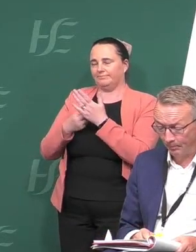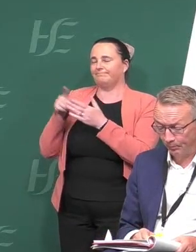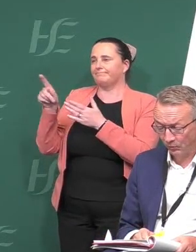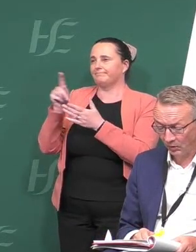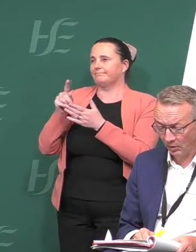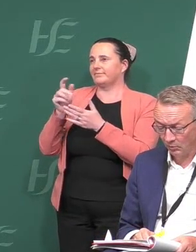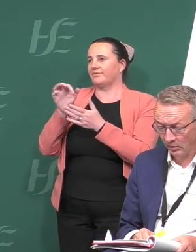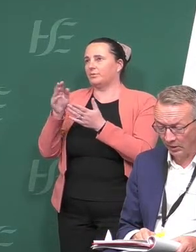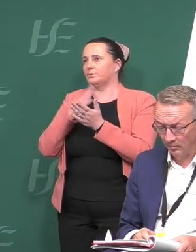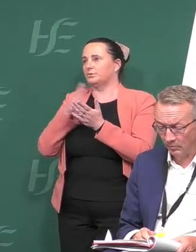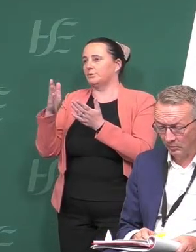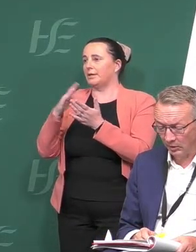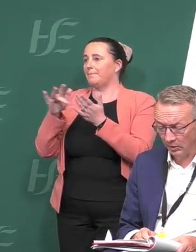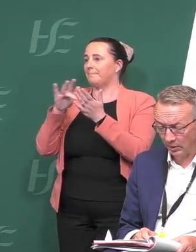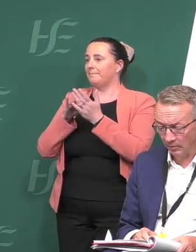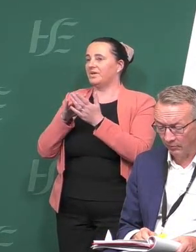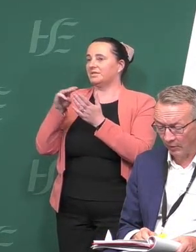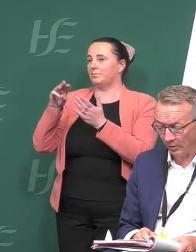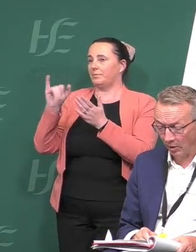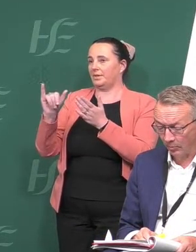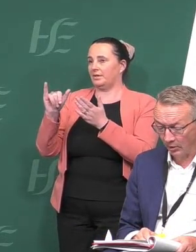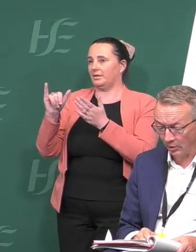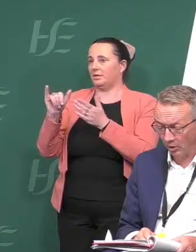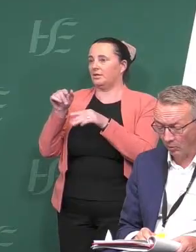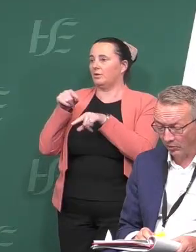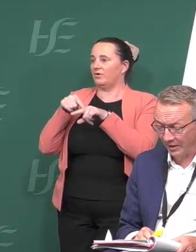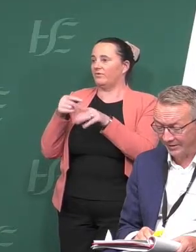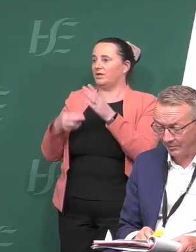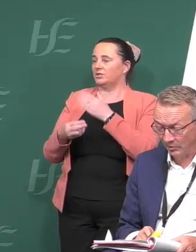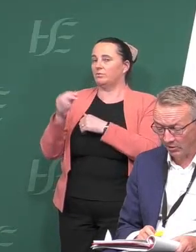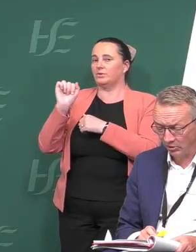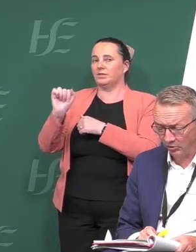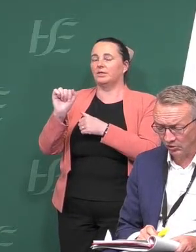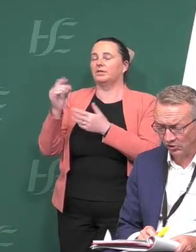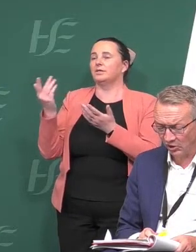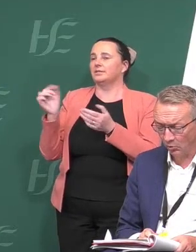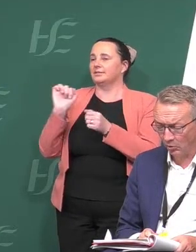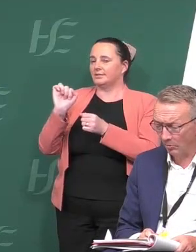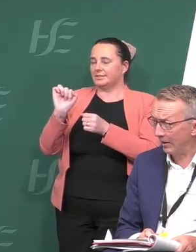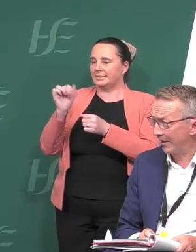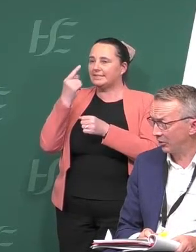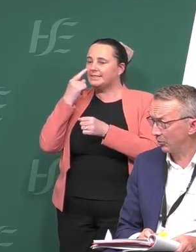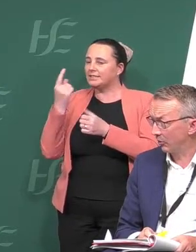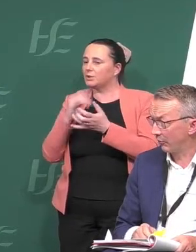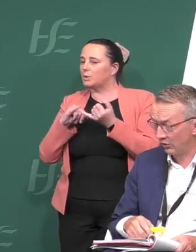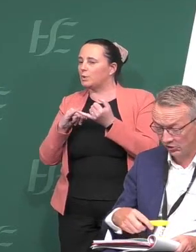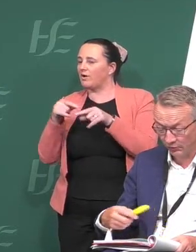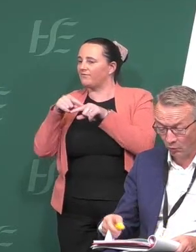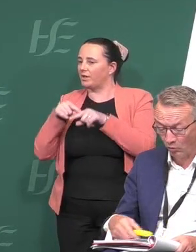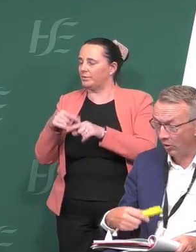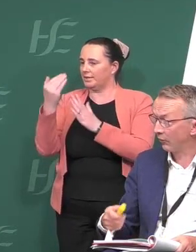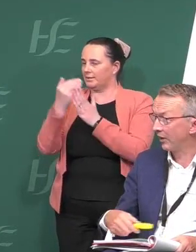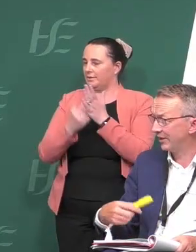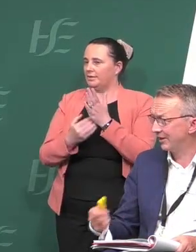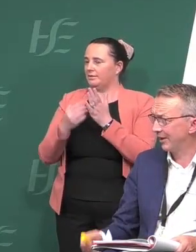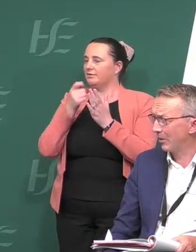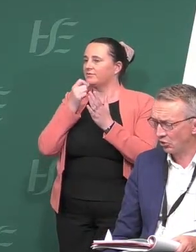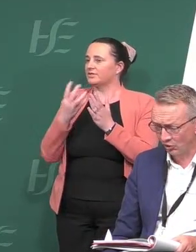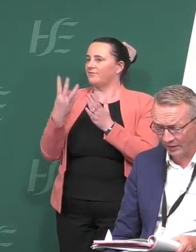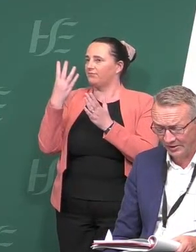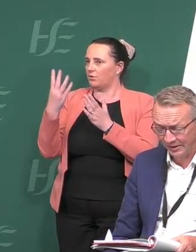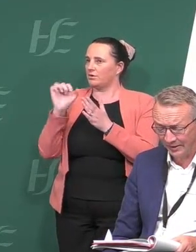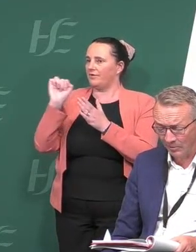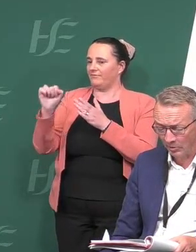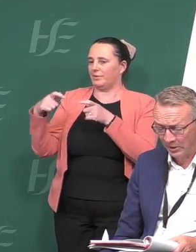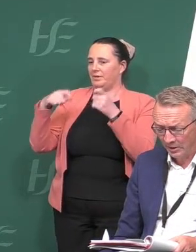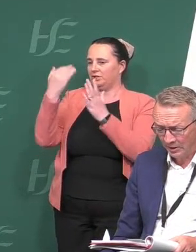mid-May, we followed up with the 19 maternity units to see who were compliant with the first 4 of